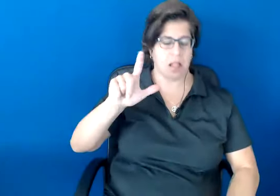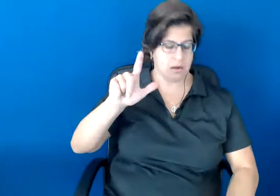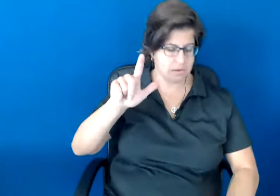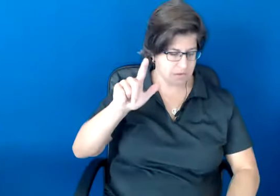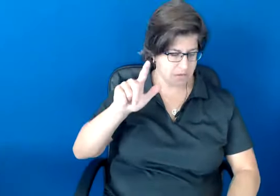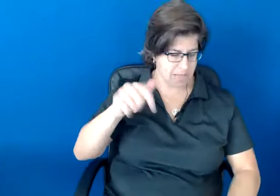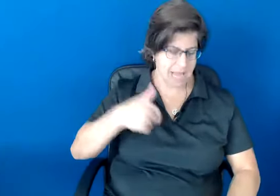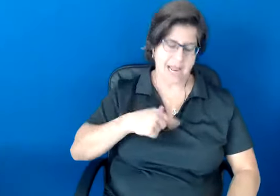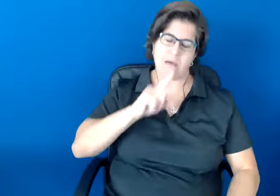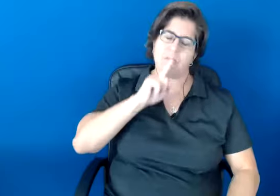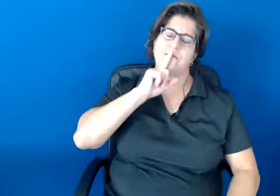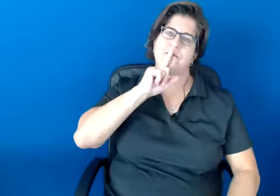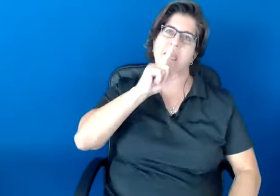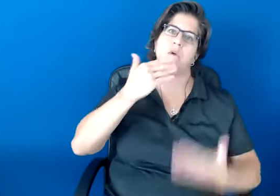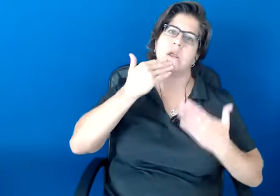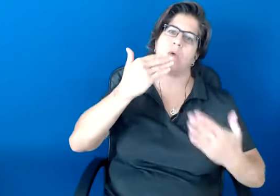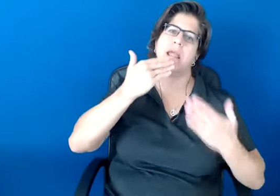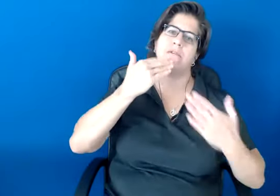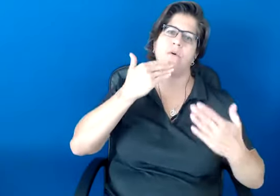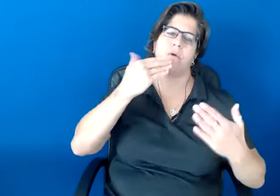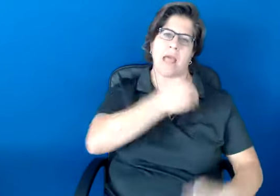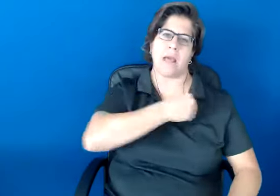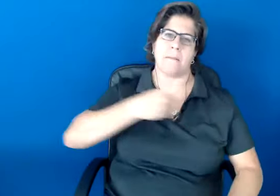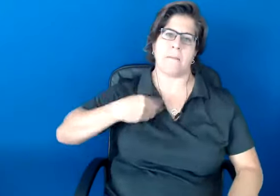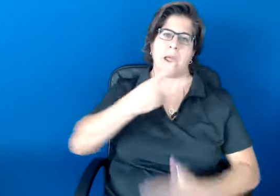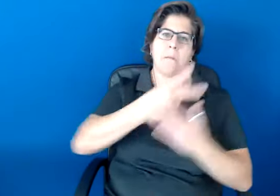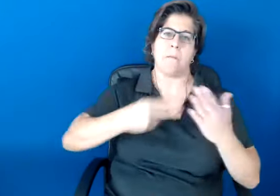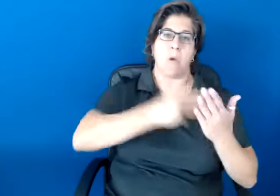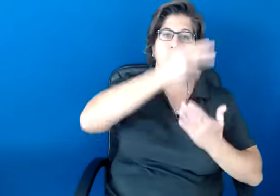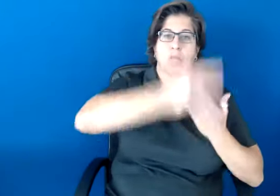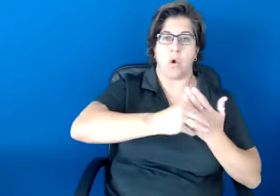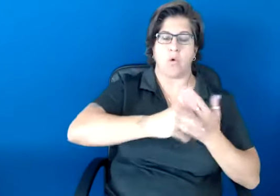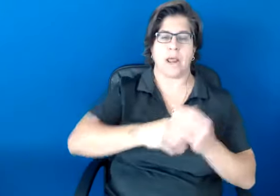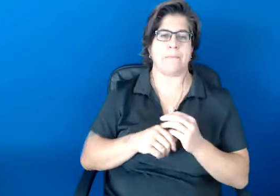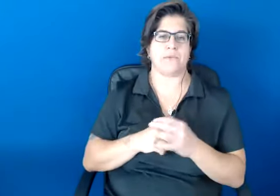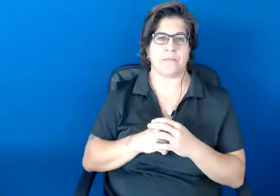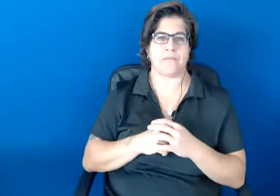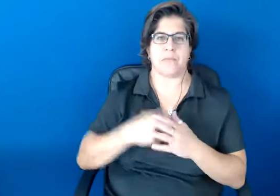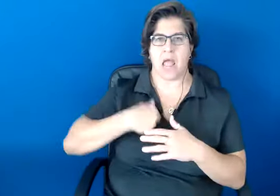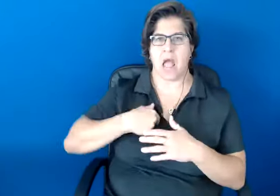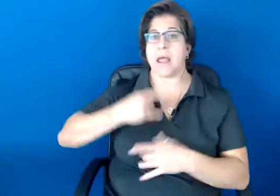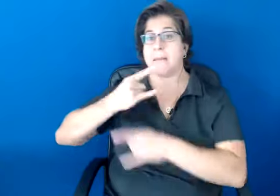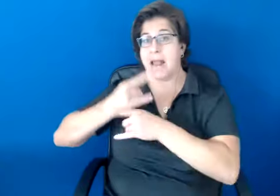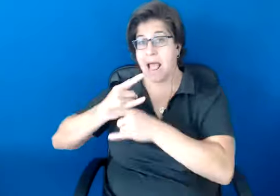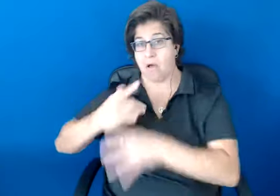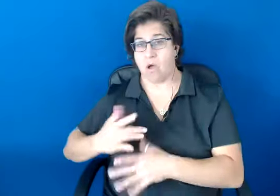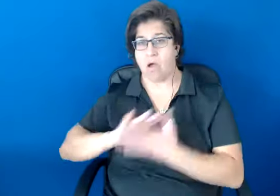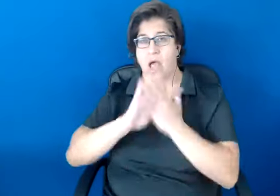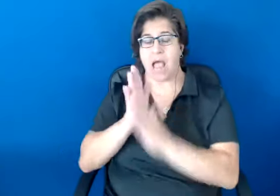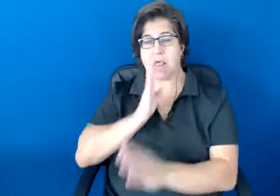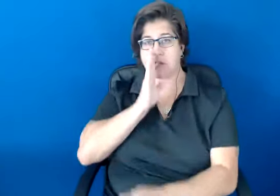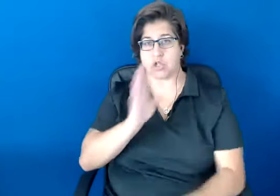very grateful to be a member of both programs. I am an alcoholic. I got